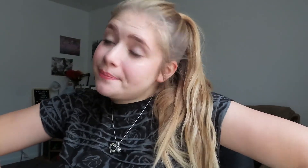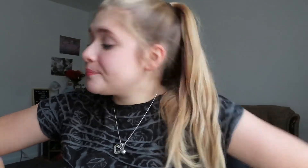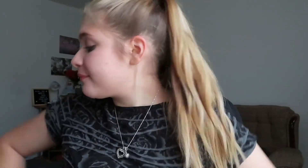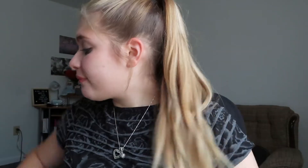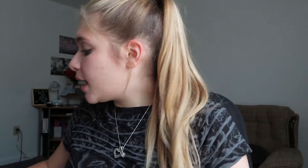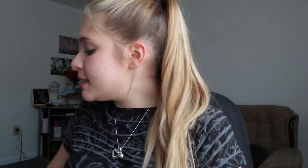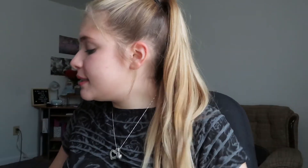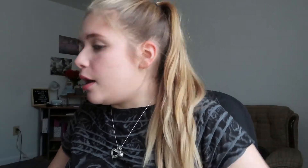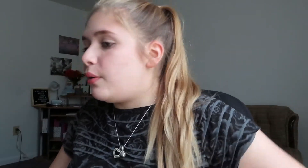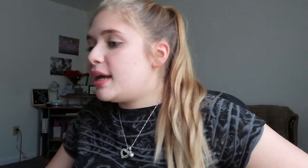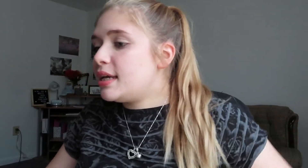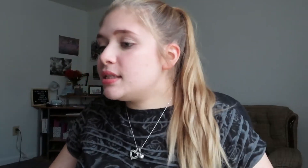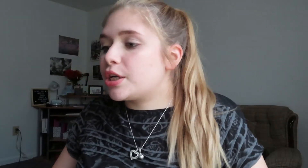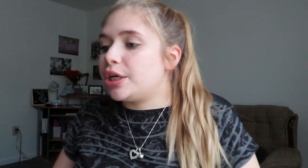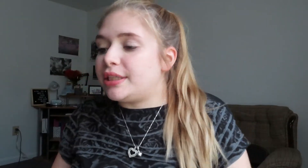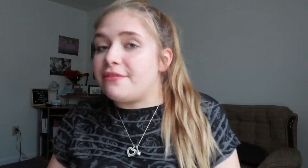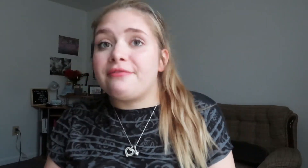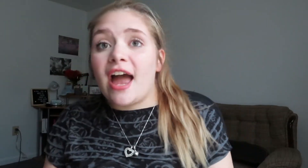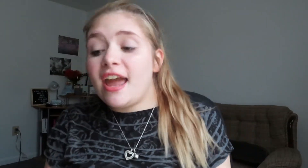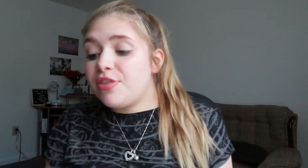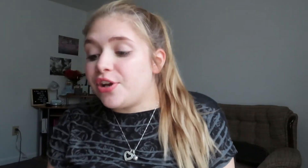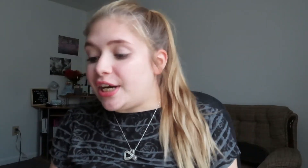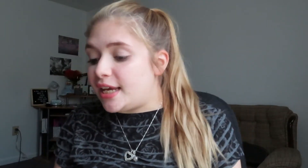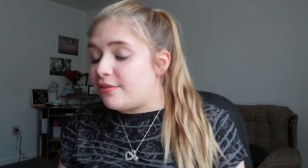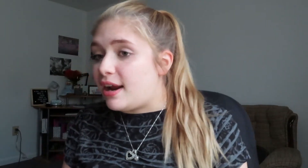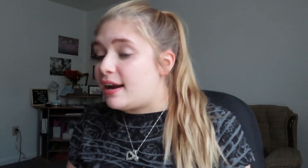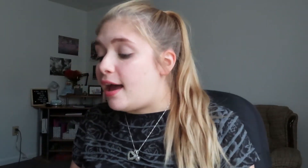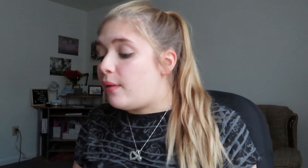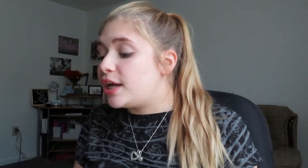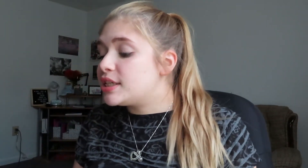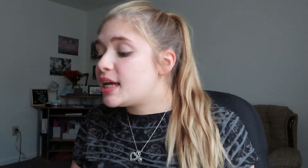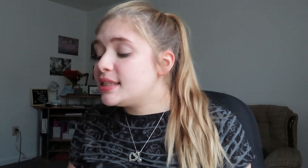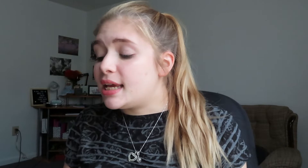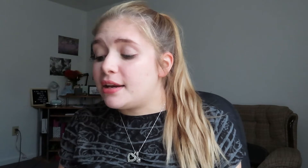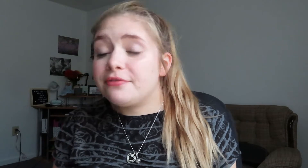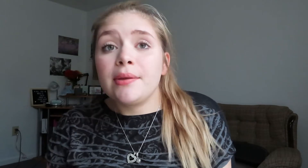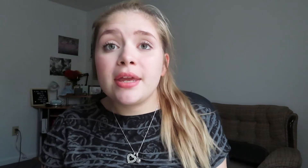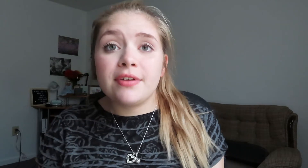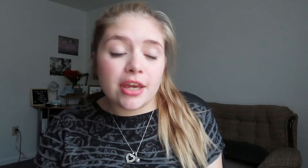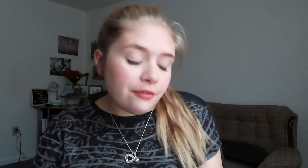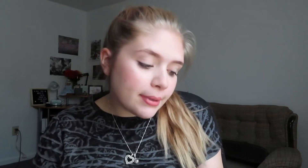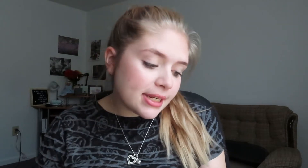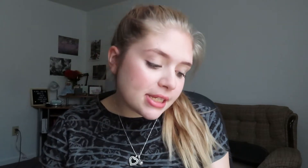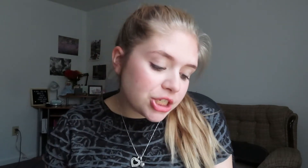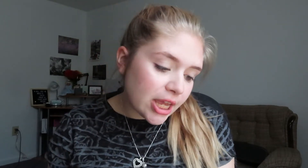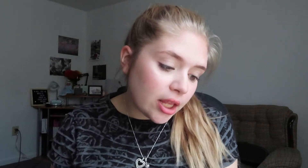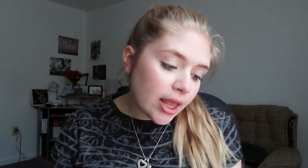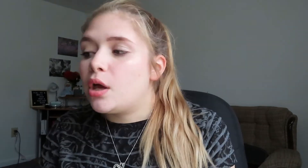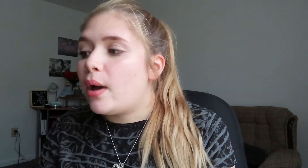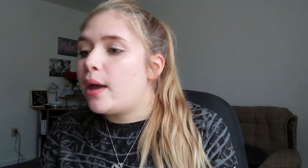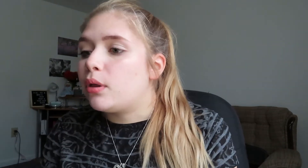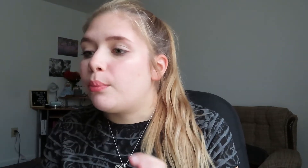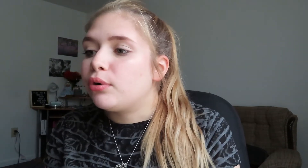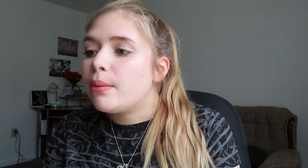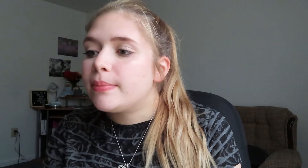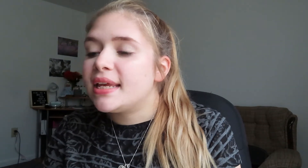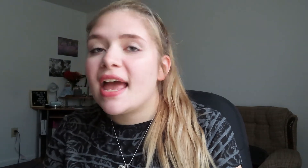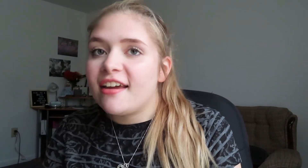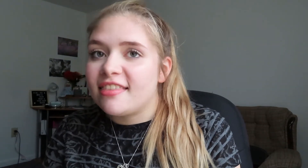so it is currently 5 30 right now i just got done filming a video for my disney channel so i will probably edit